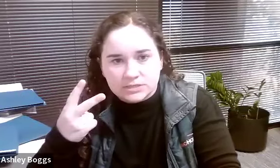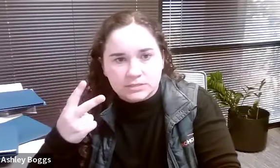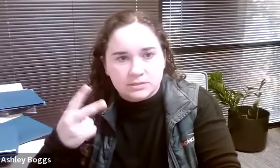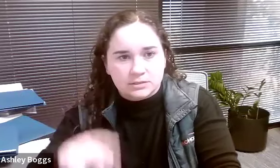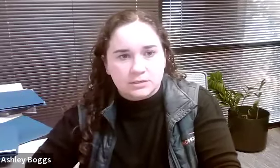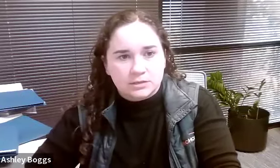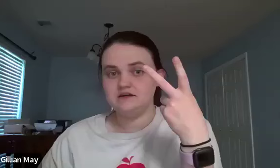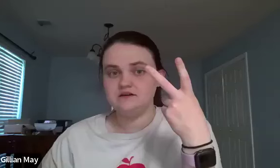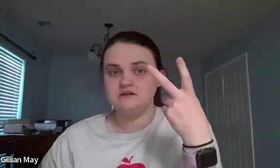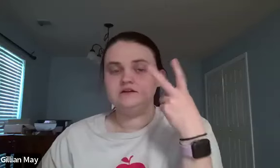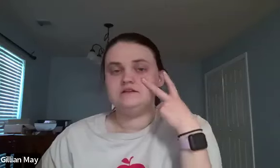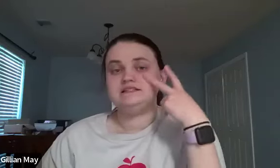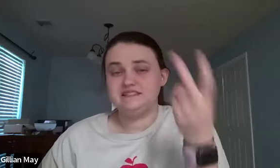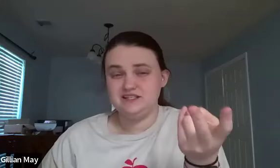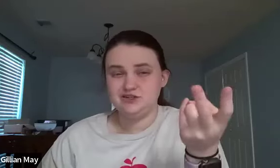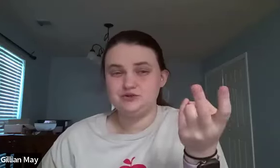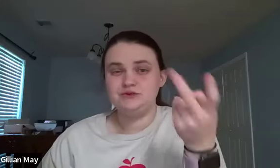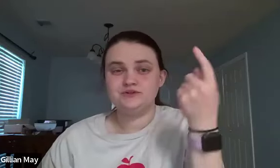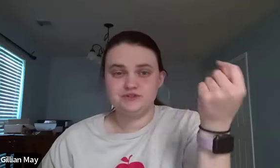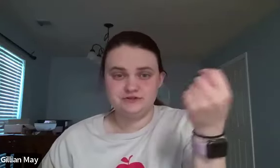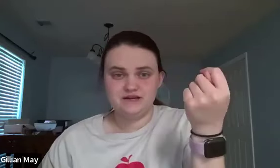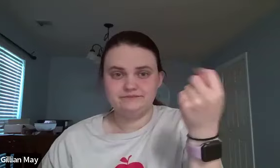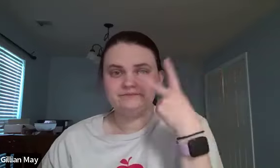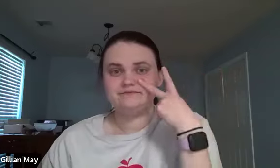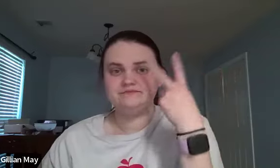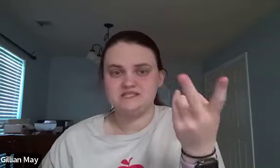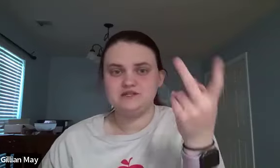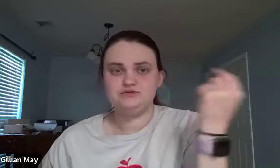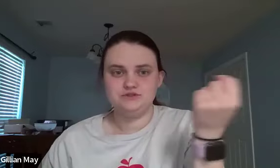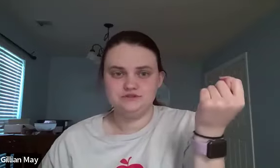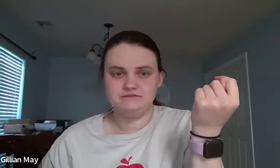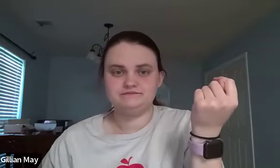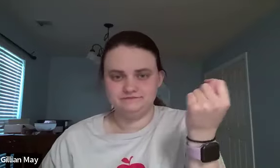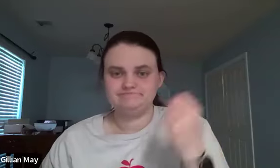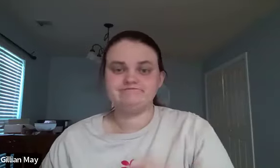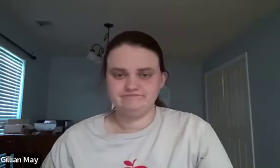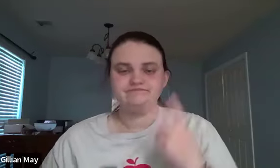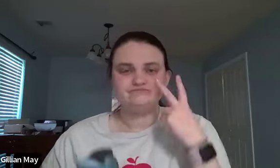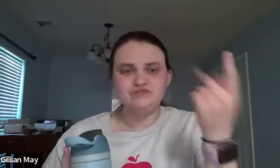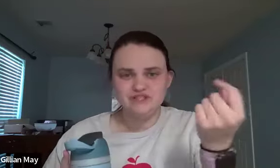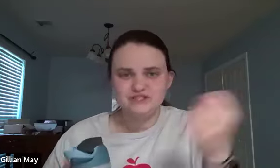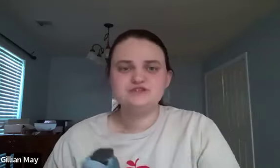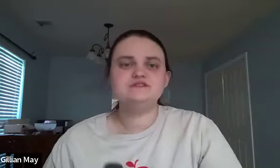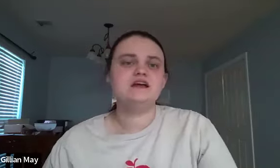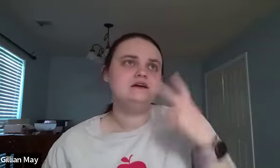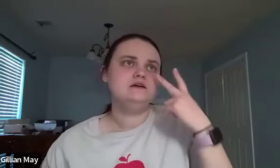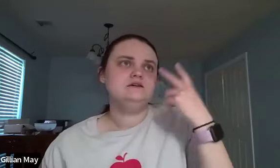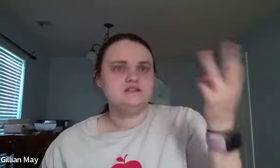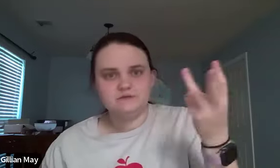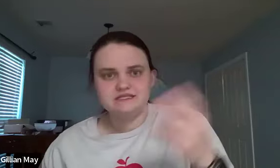this? See you Tuesday. See you Tuesday. See you Tuesday. See you